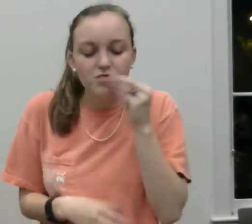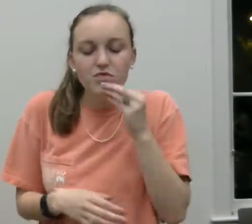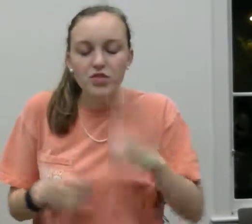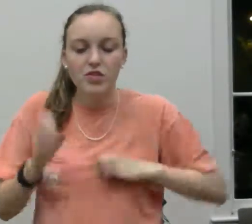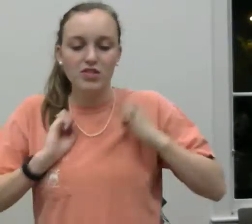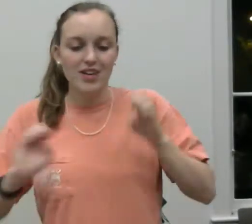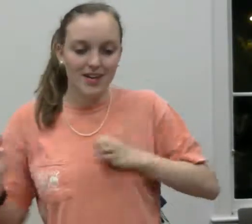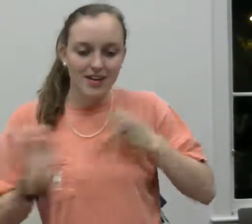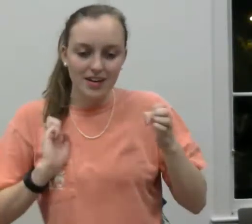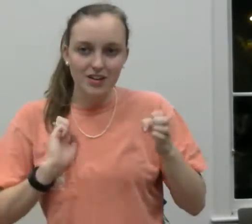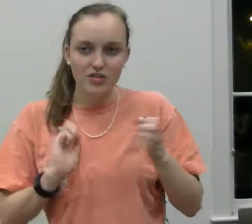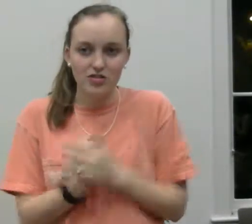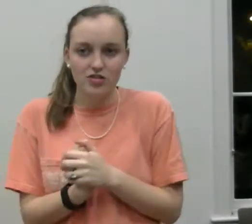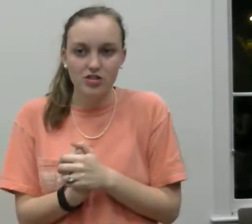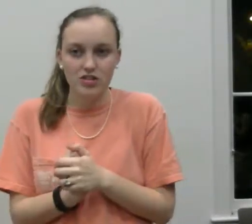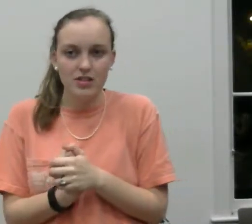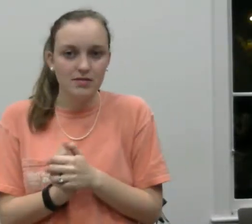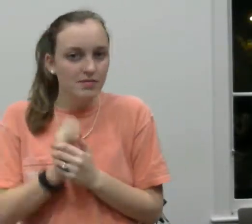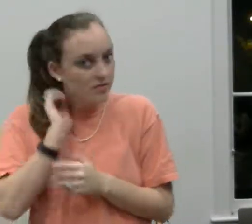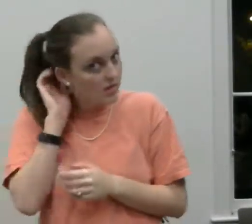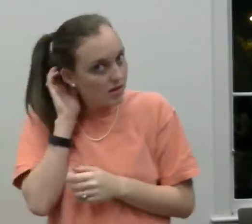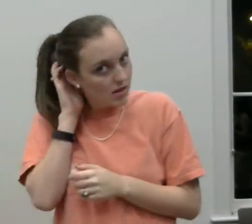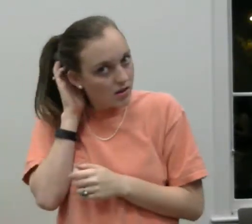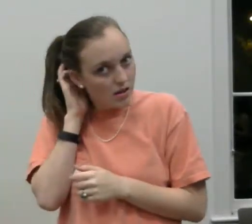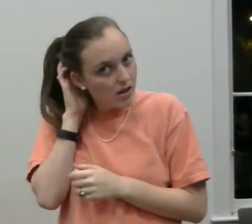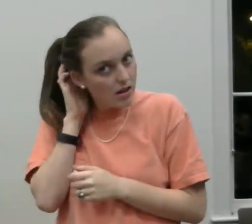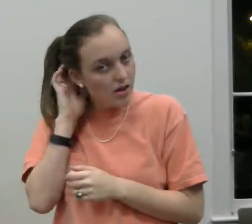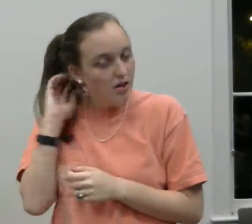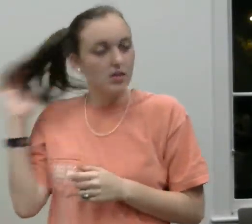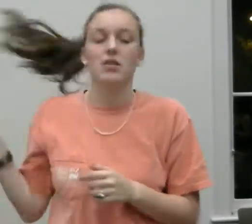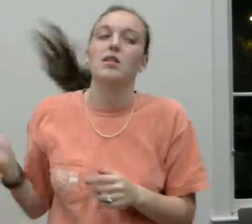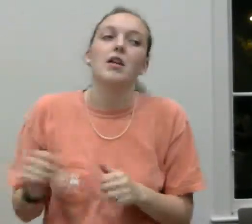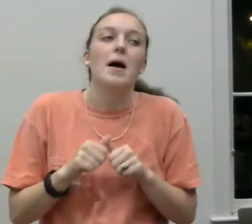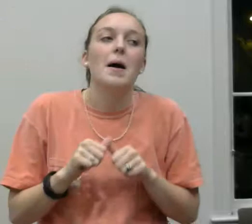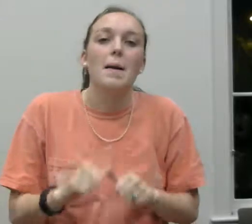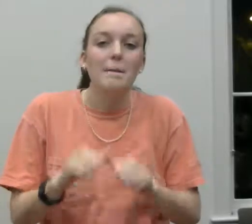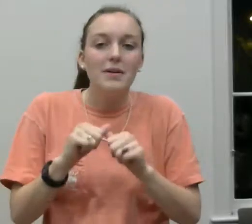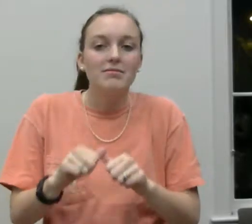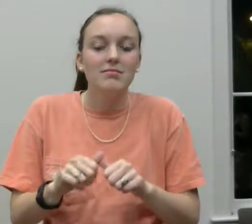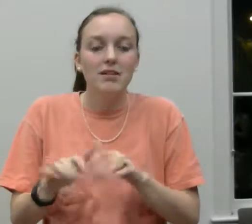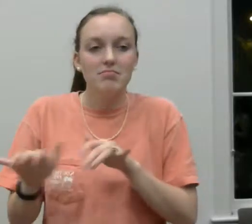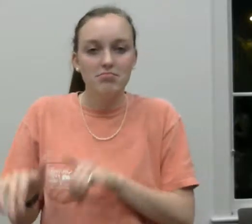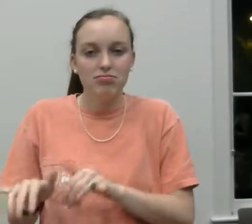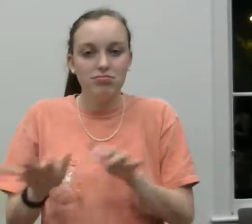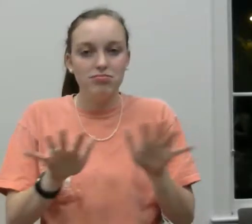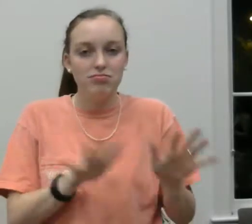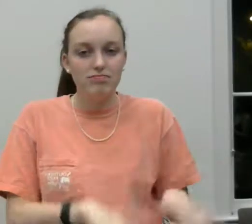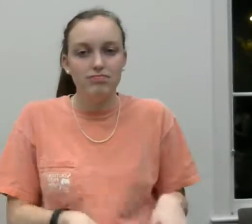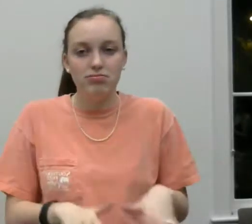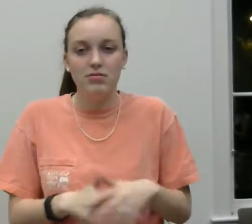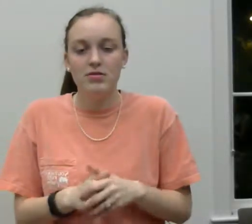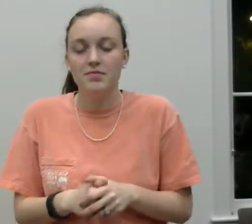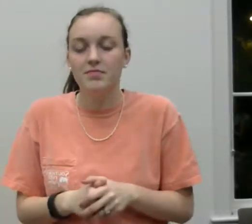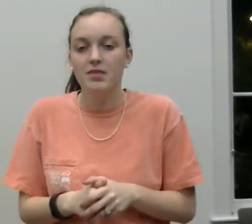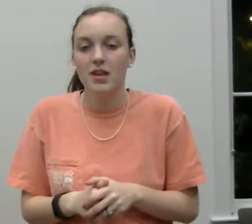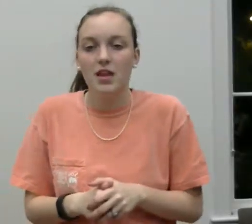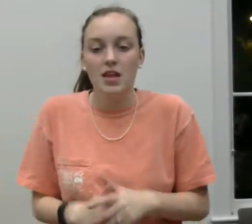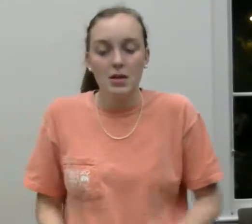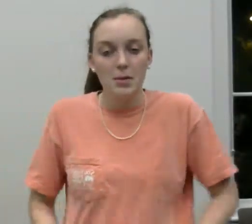as organisms and individual cells. We're talking about maintaining stable internal conditions, which is the definition of homeostasis. We're going to be talking